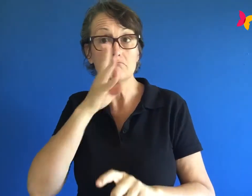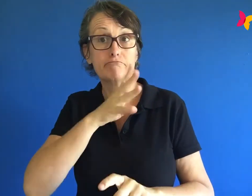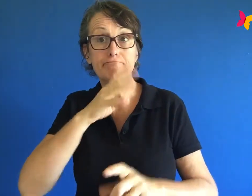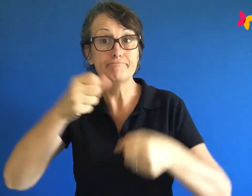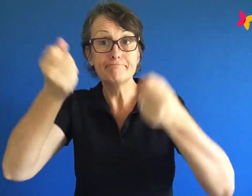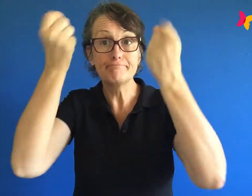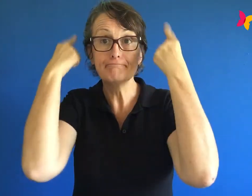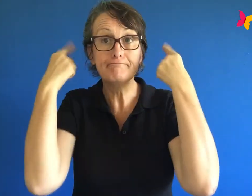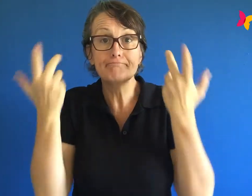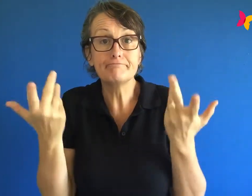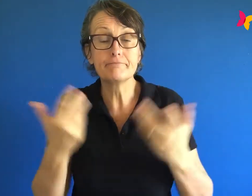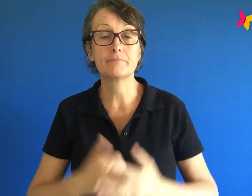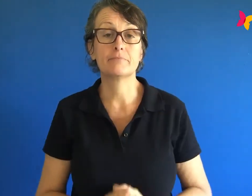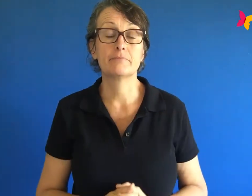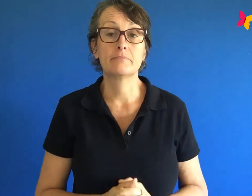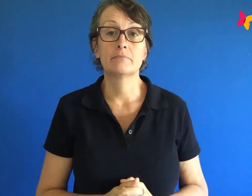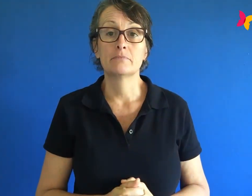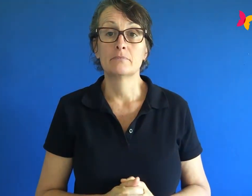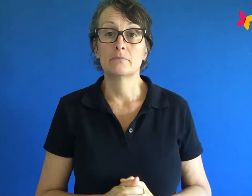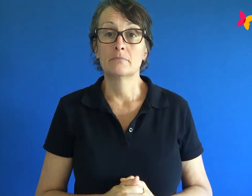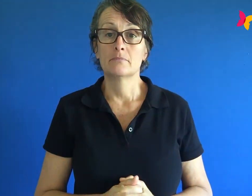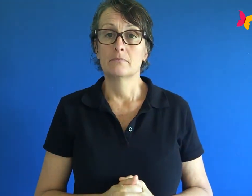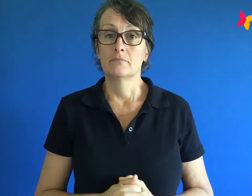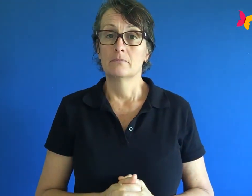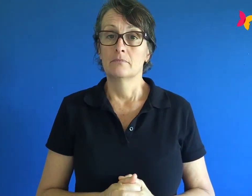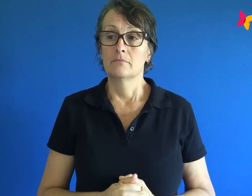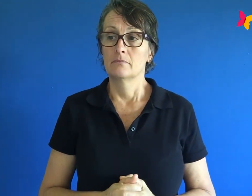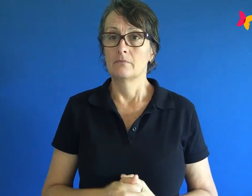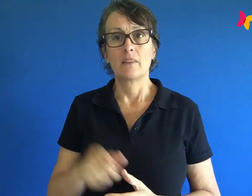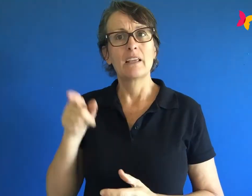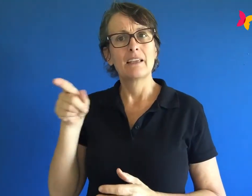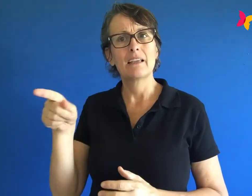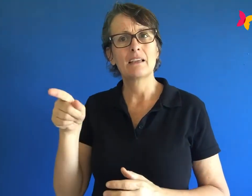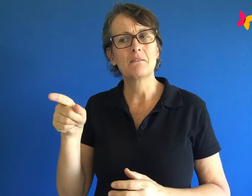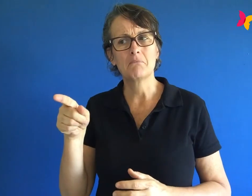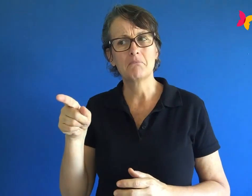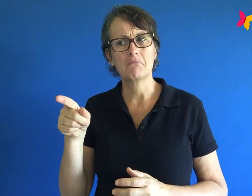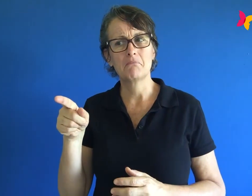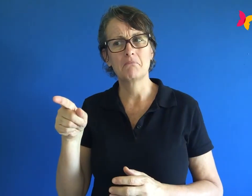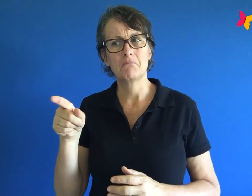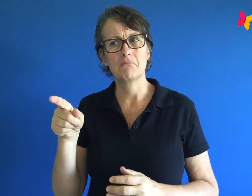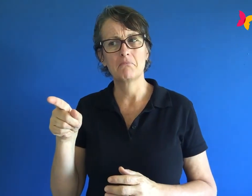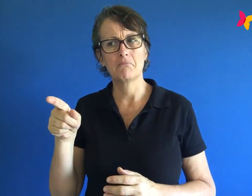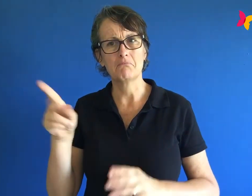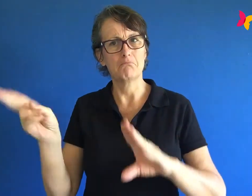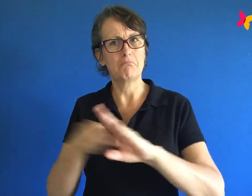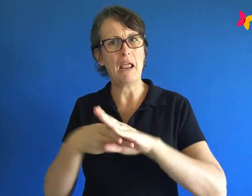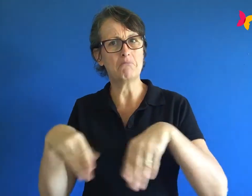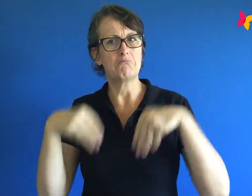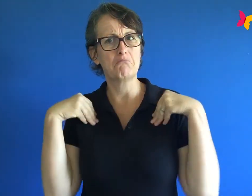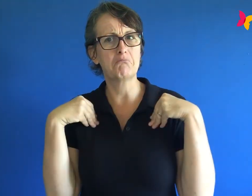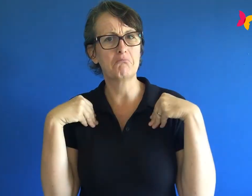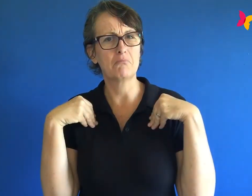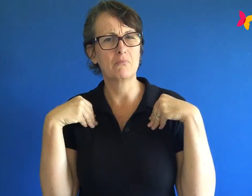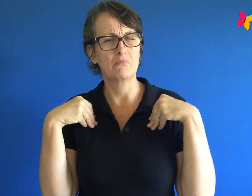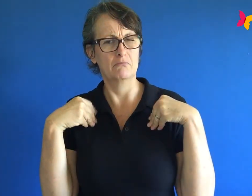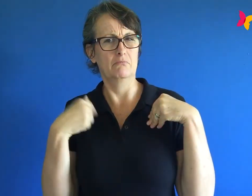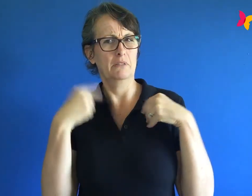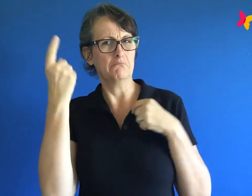So that kind of not being able to get out of bed has rumbled along a bit. And I had woken up,